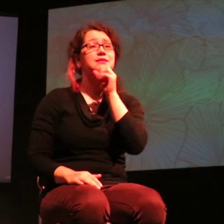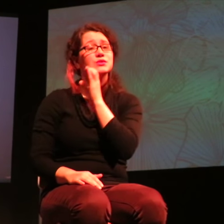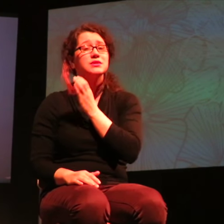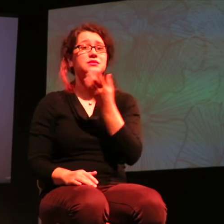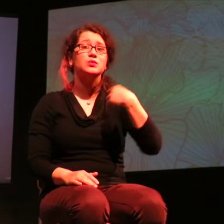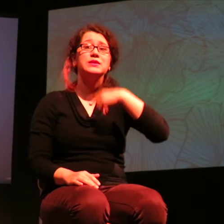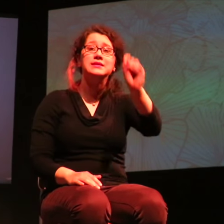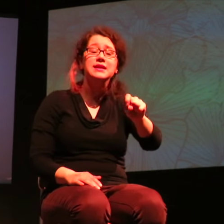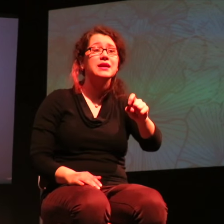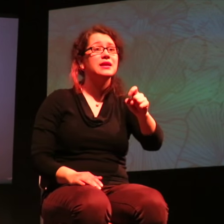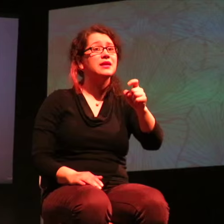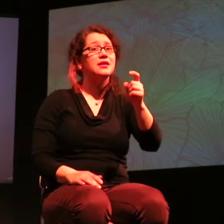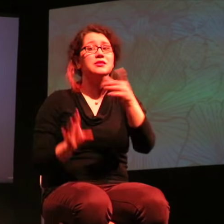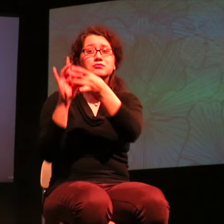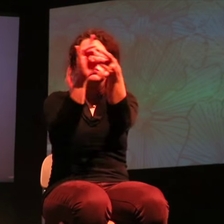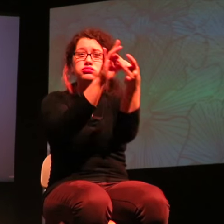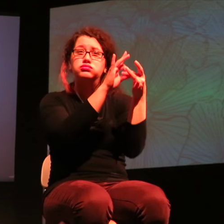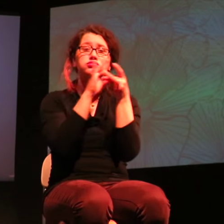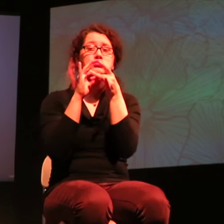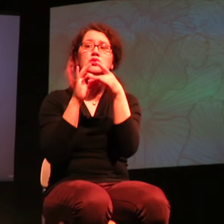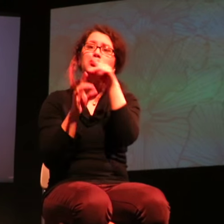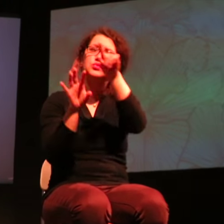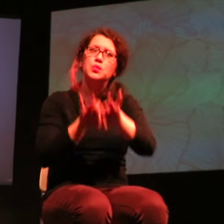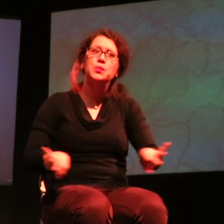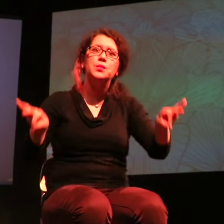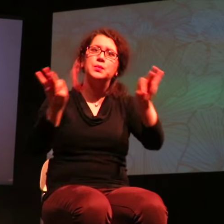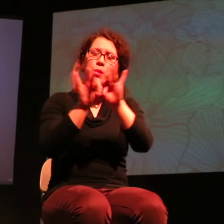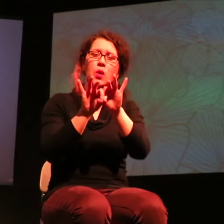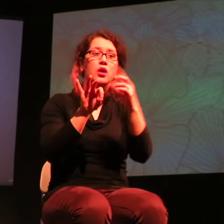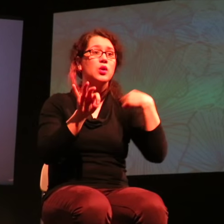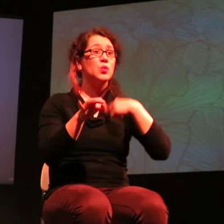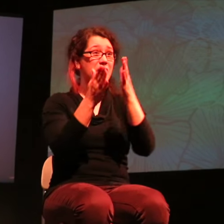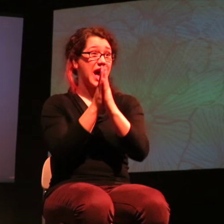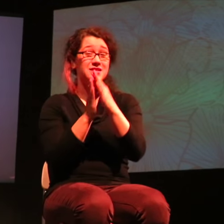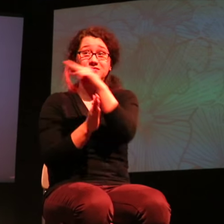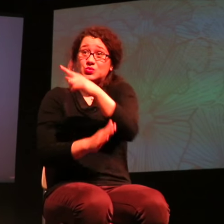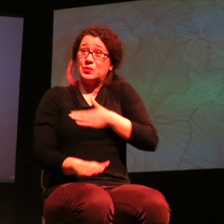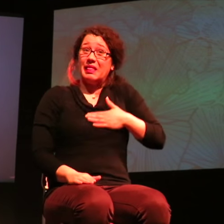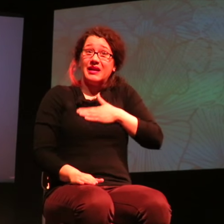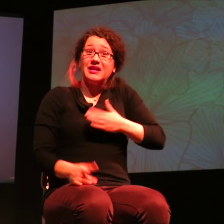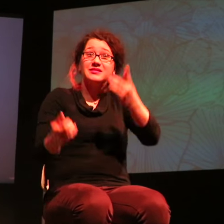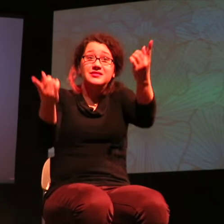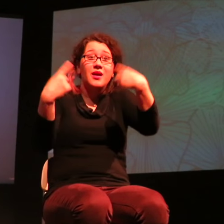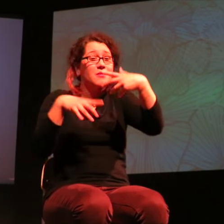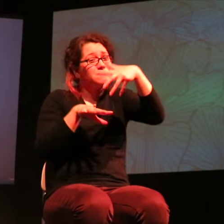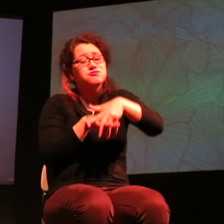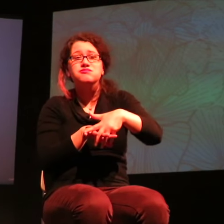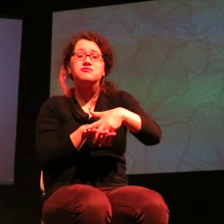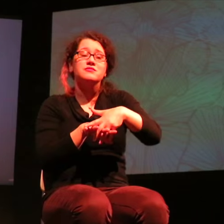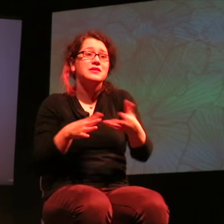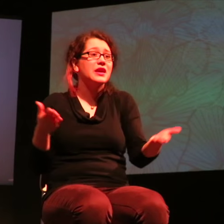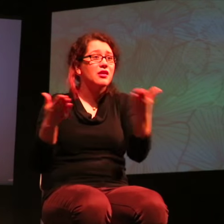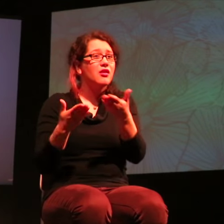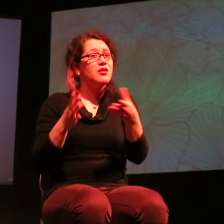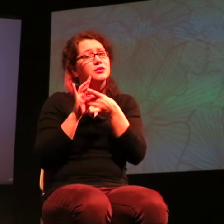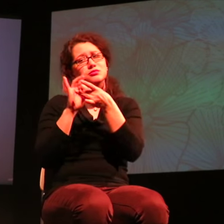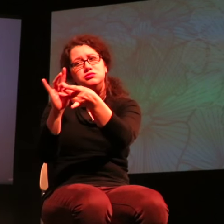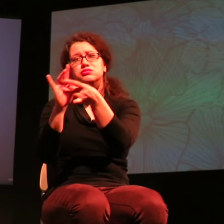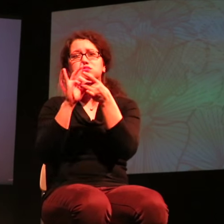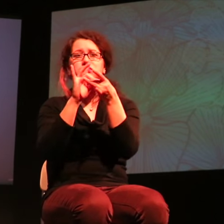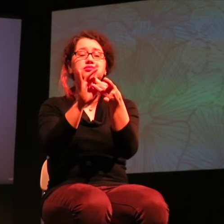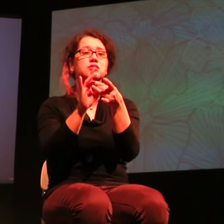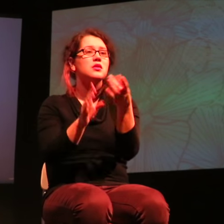citizens. We believe that you have a place here, and we're asking, would you please find your place and jump in and know